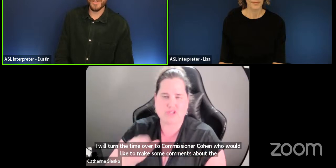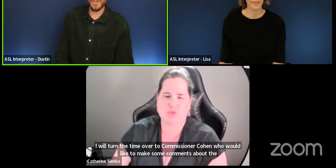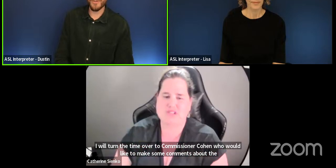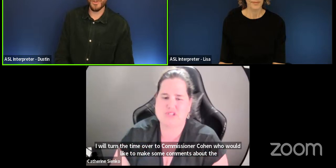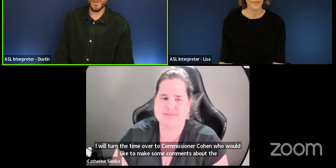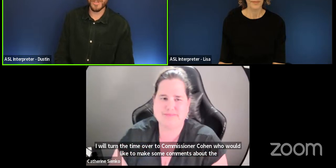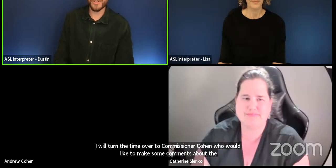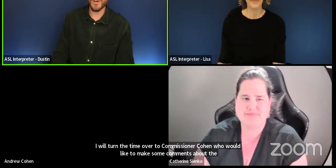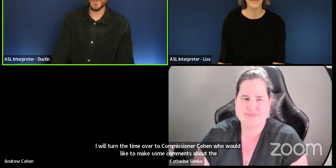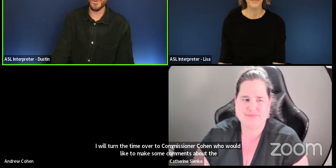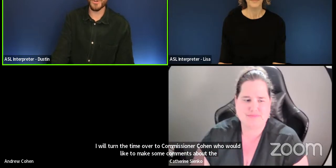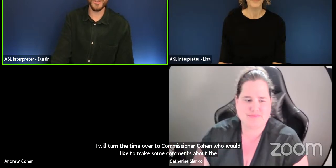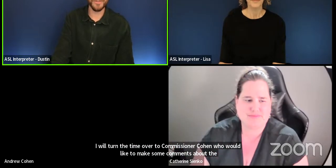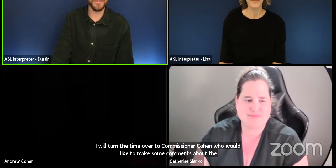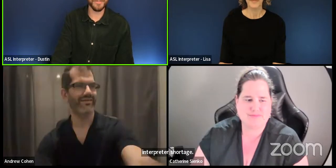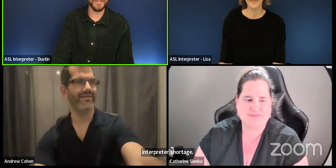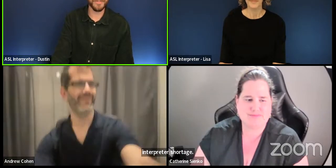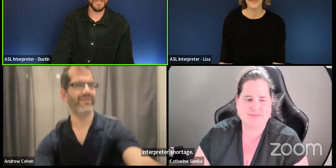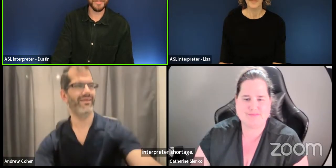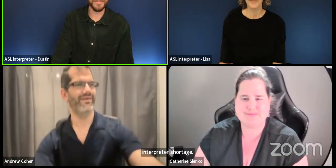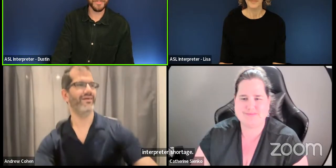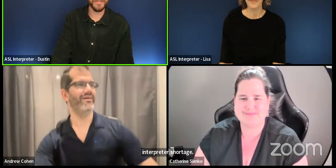Andrew, the floor is all yours.